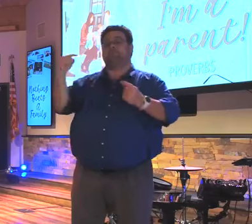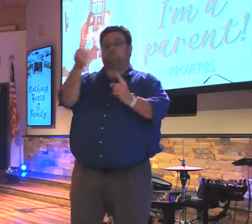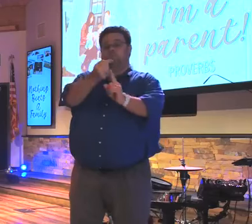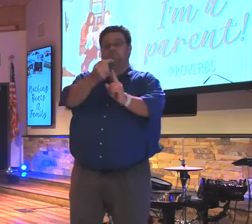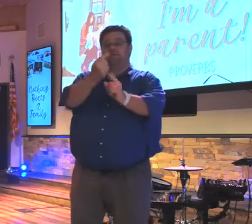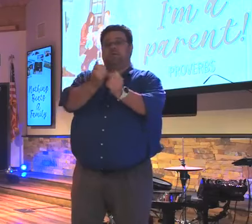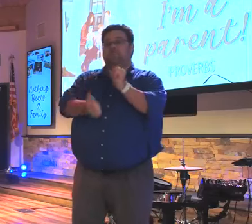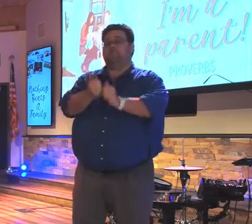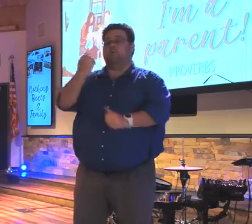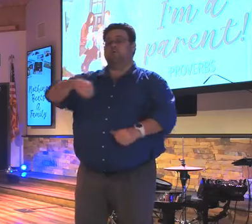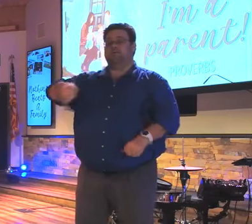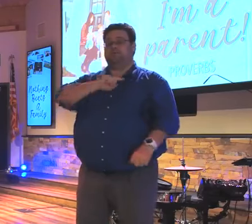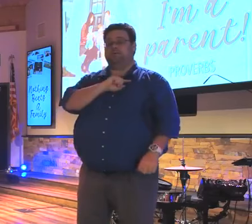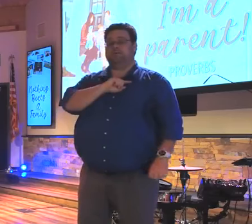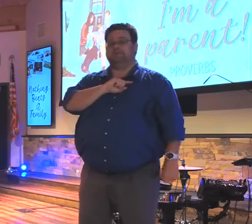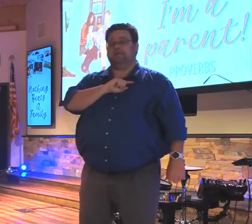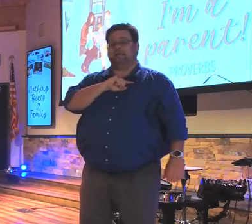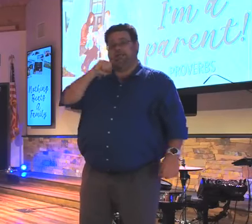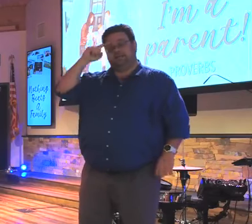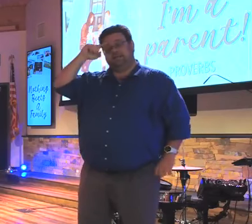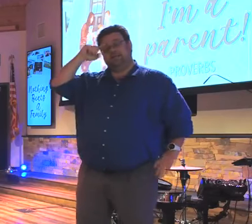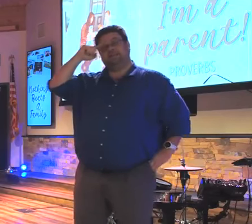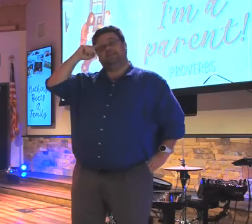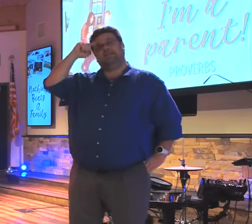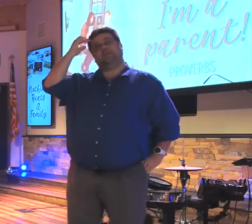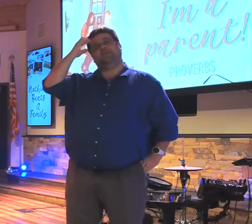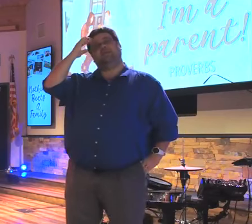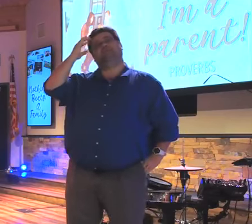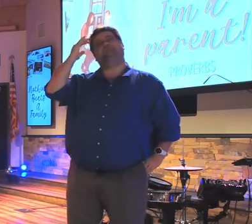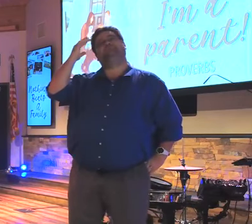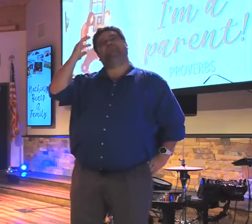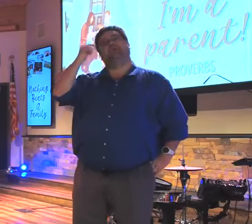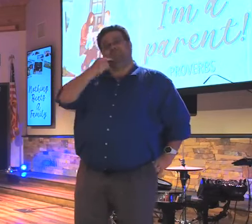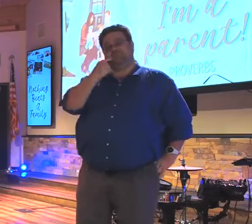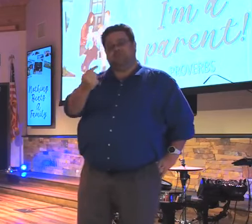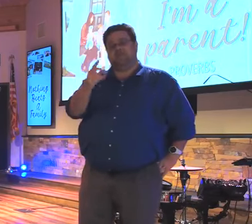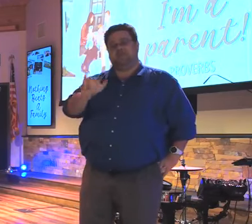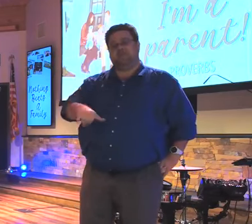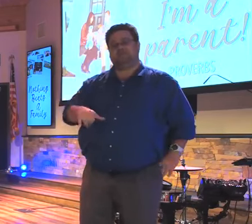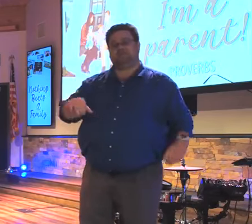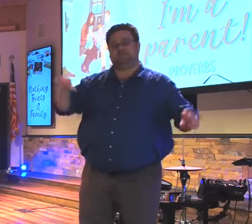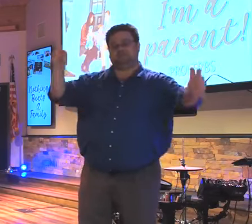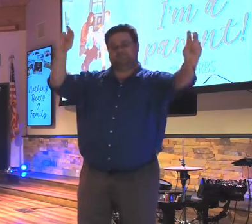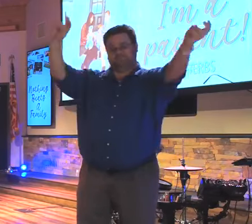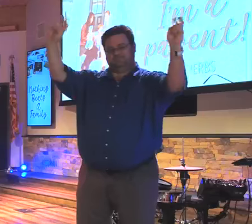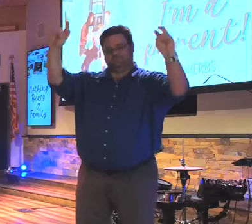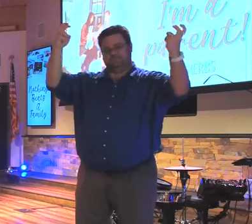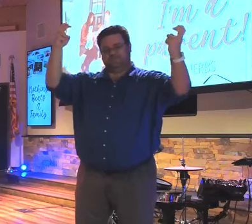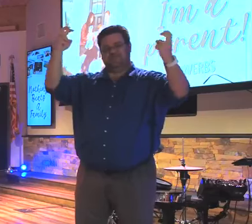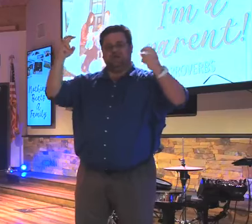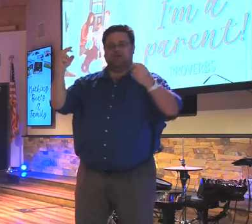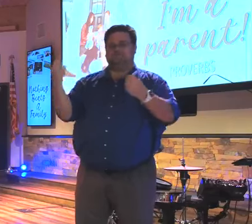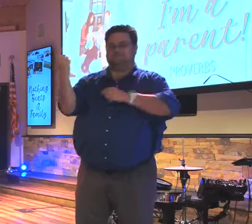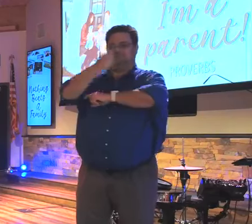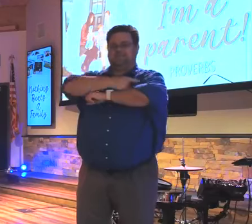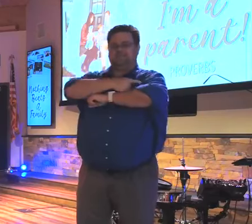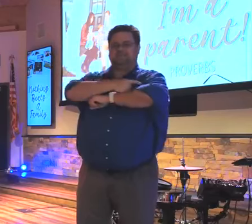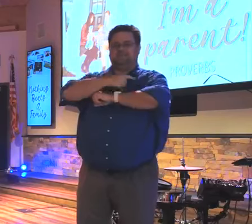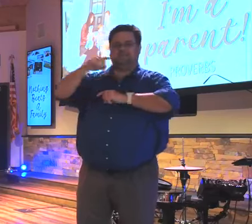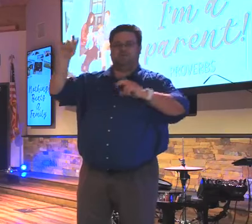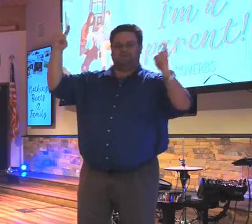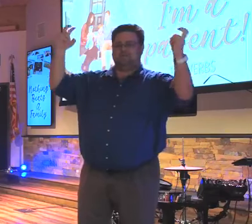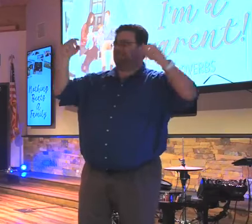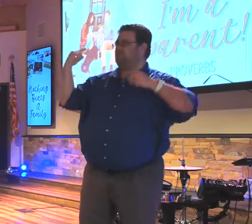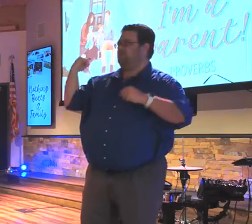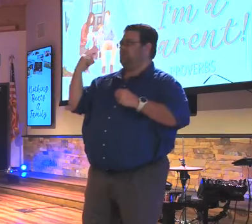here have either thought or we've said the title of today's message. What is the title